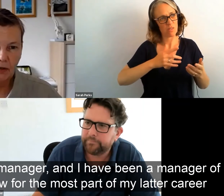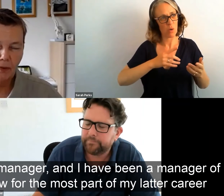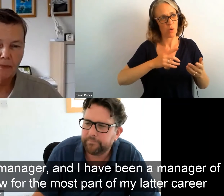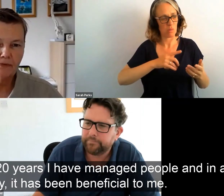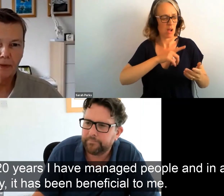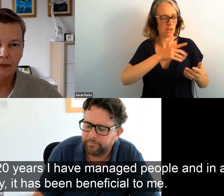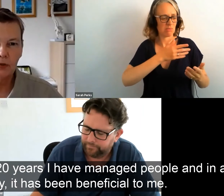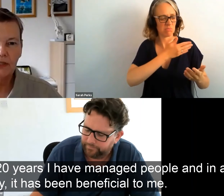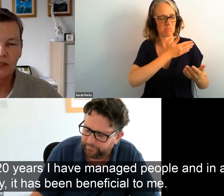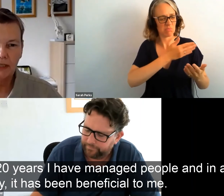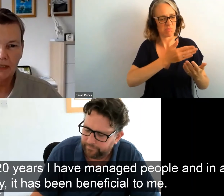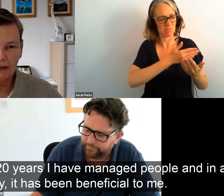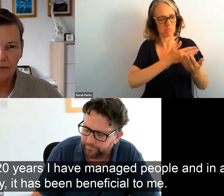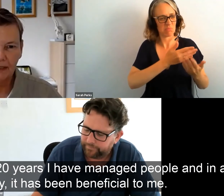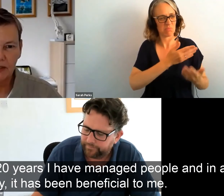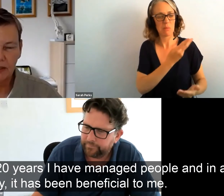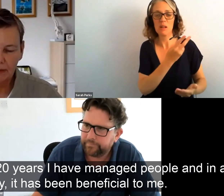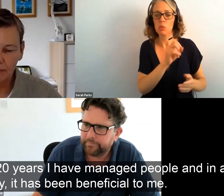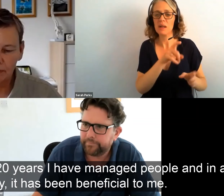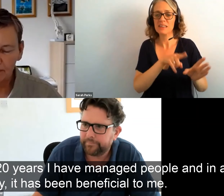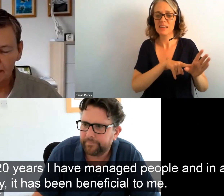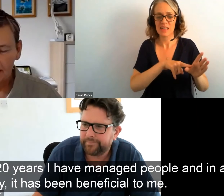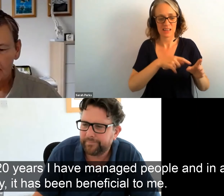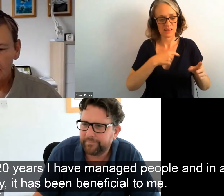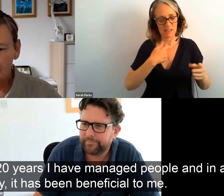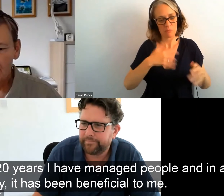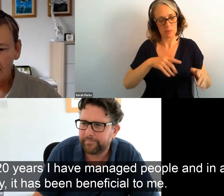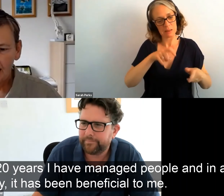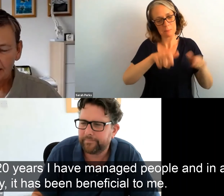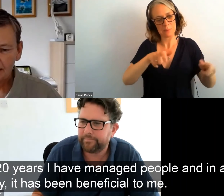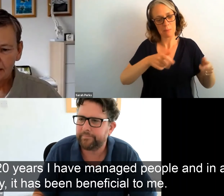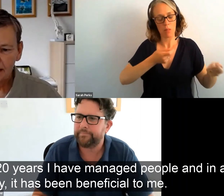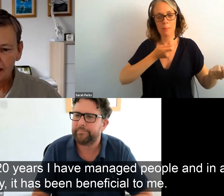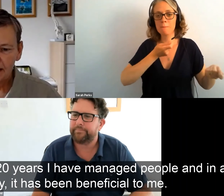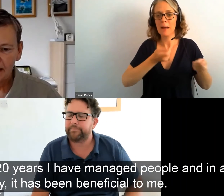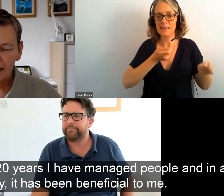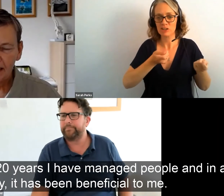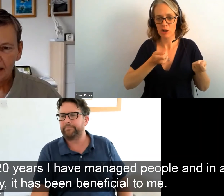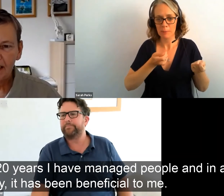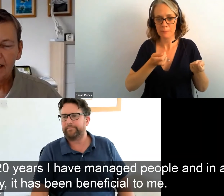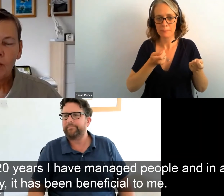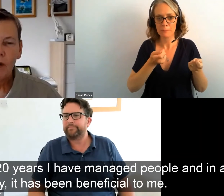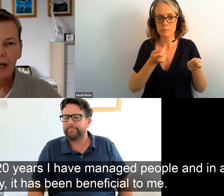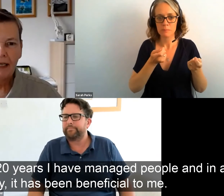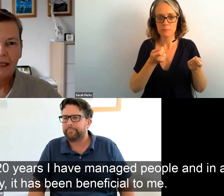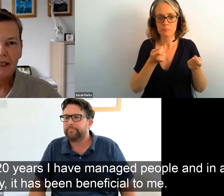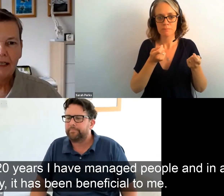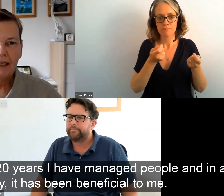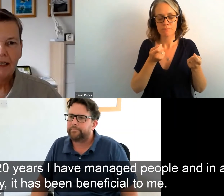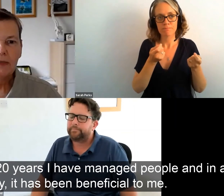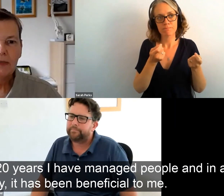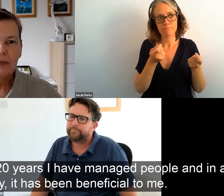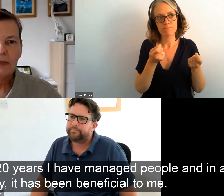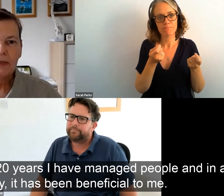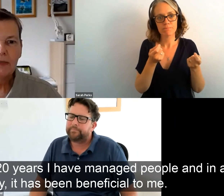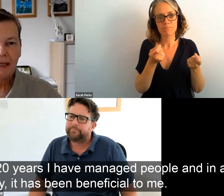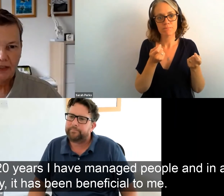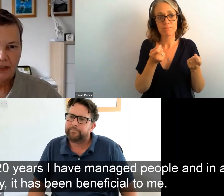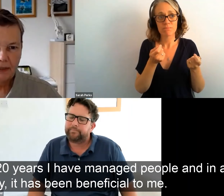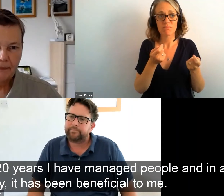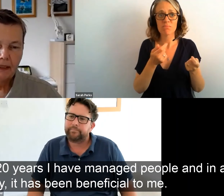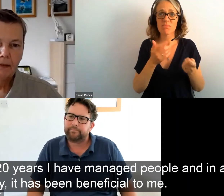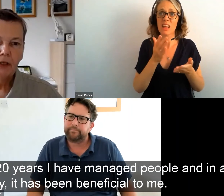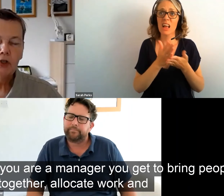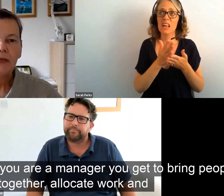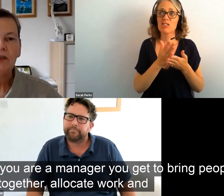career, so probably for about 20 years I've managed people. And in a way, it's been a benefit to